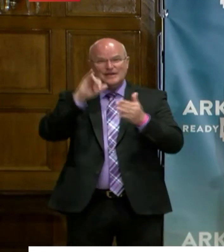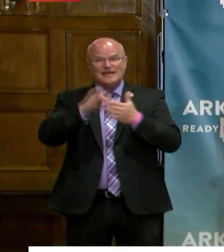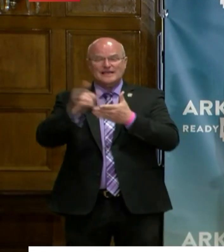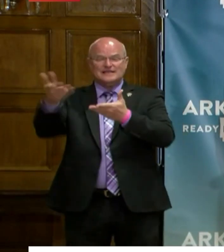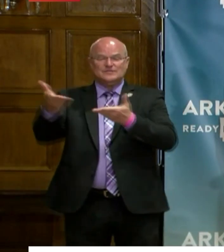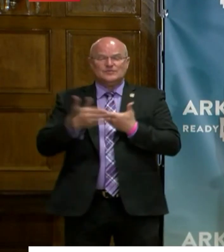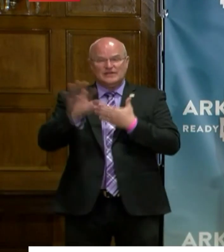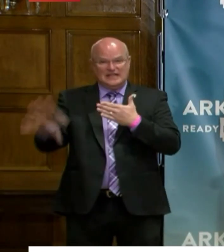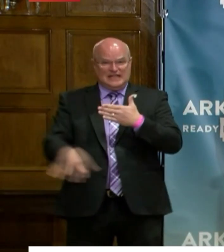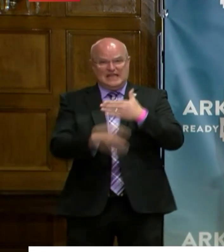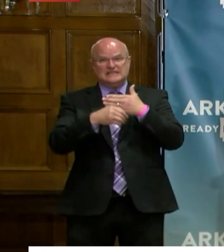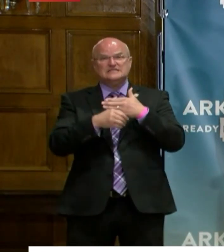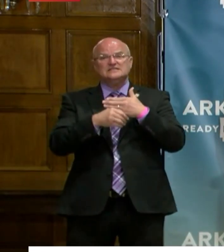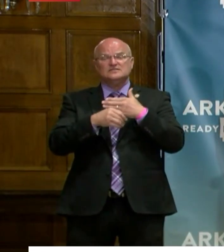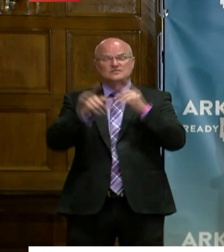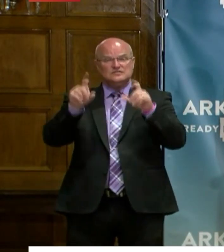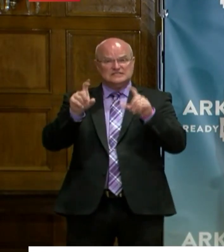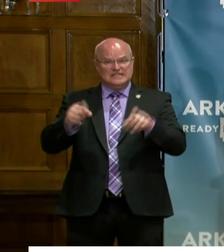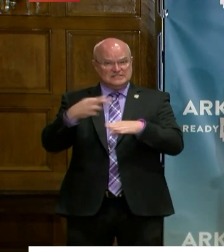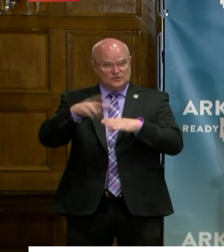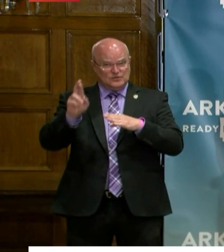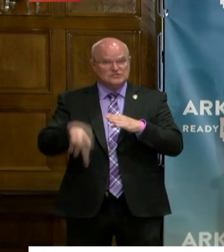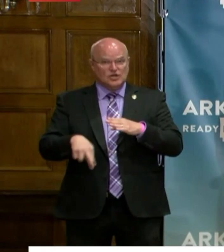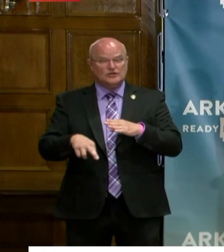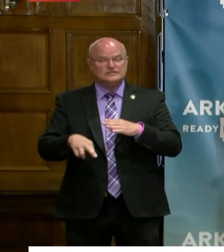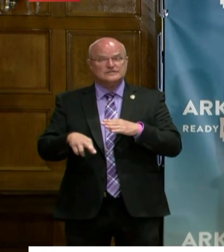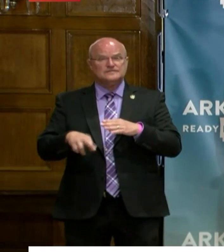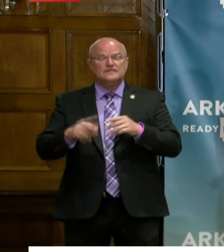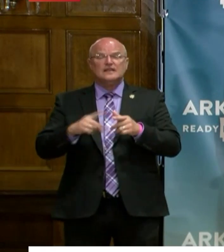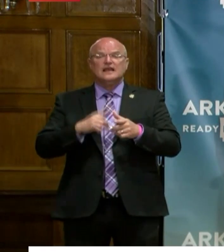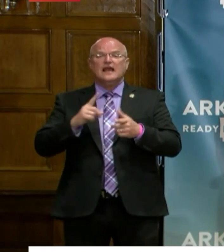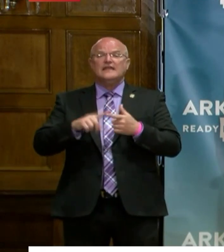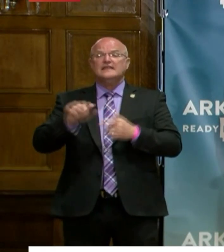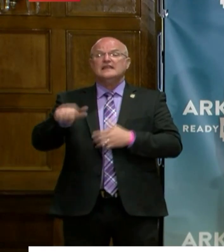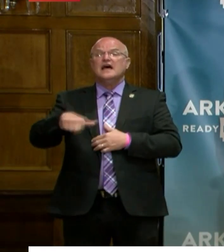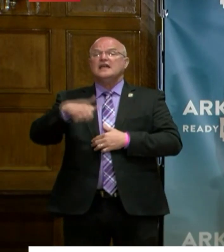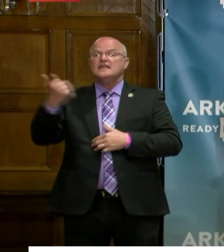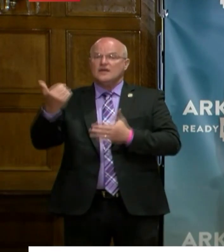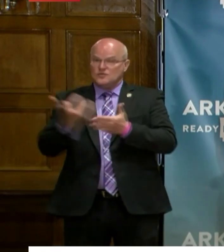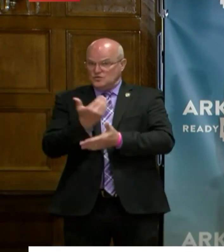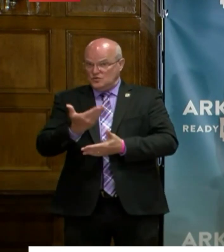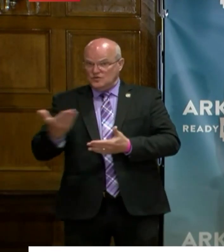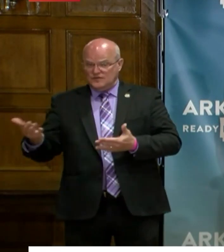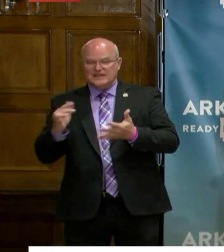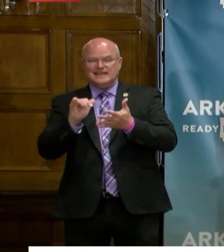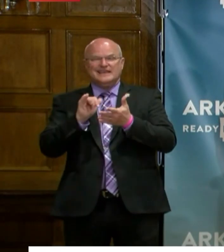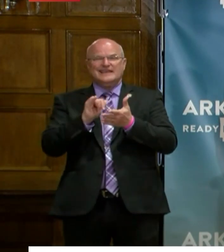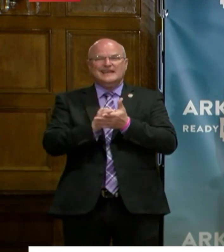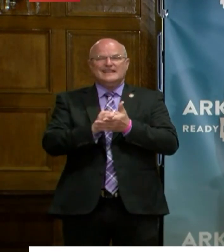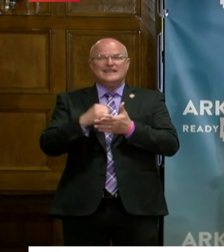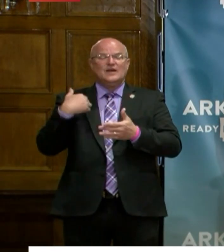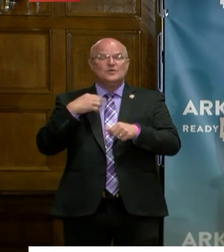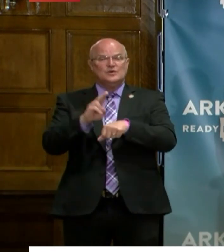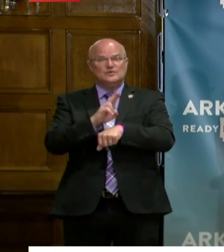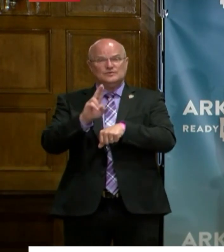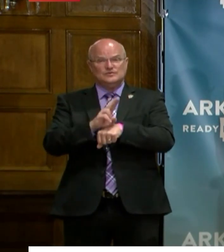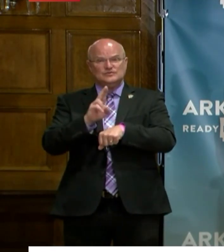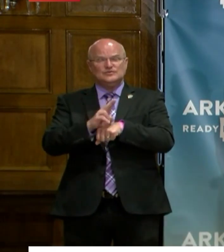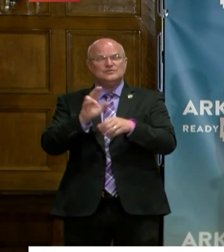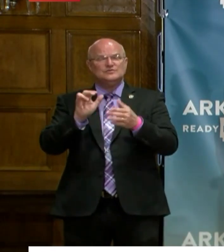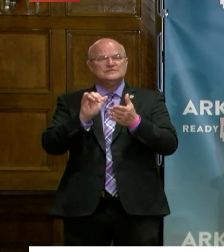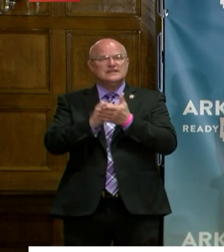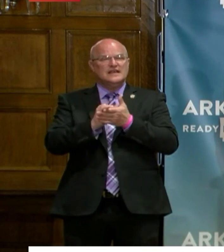to bring in additional testing results. And then another new item that we're going to utilize